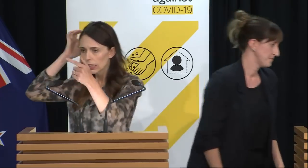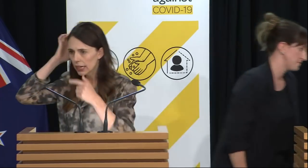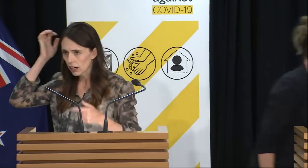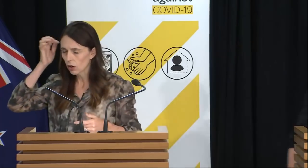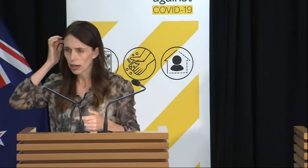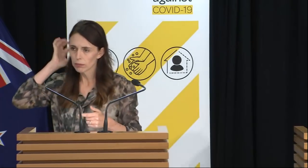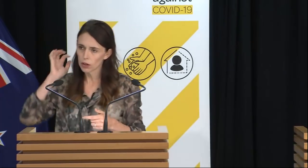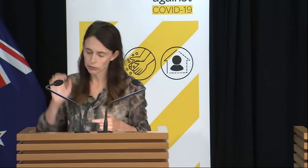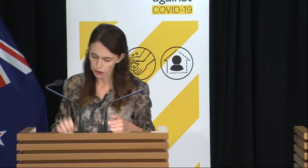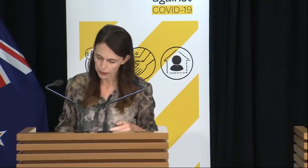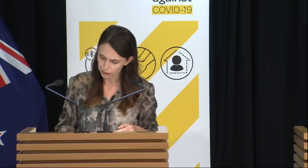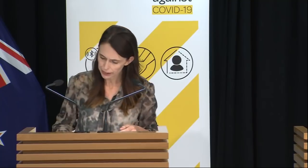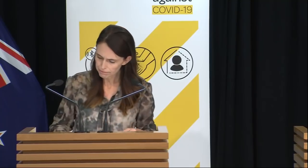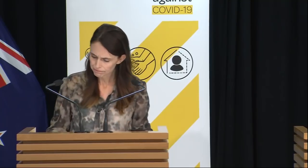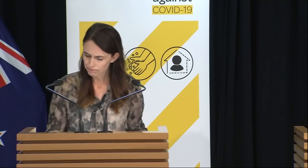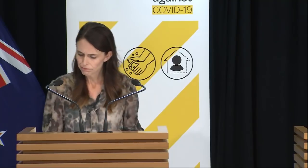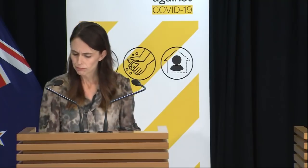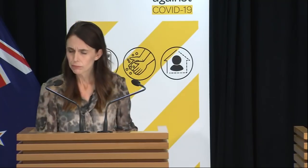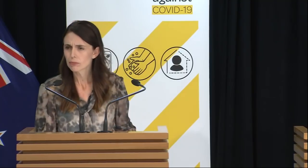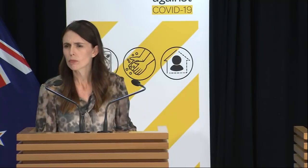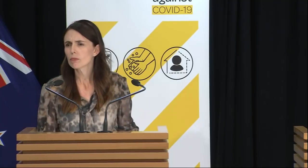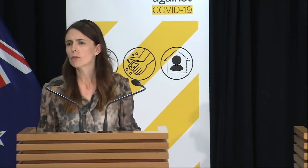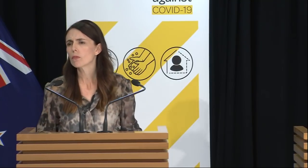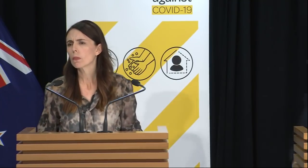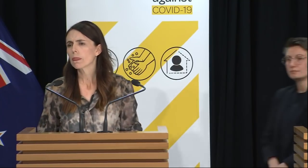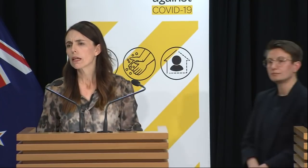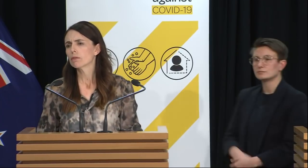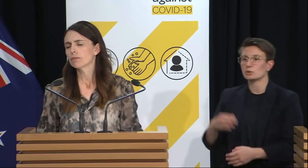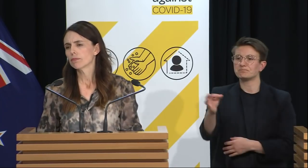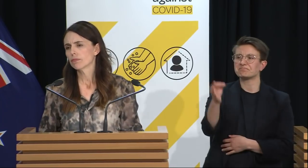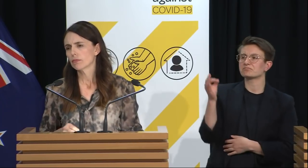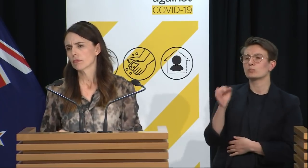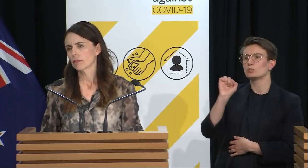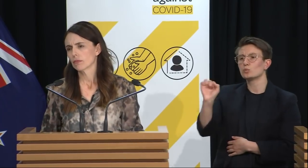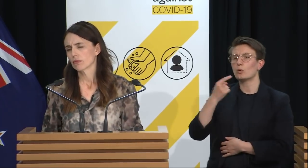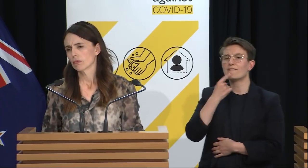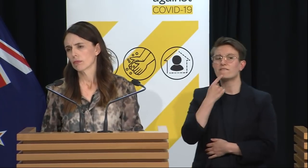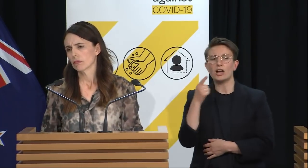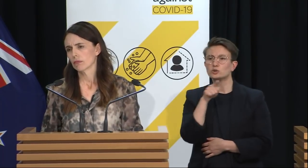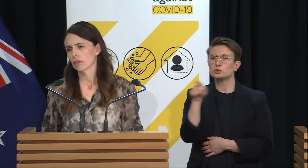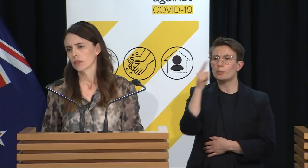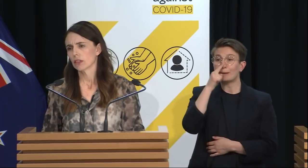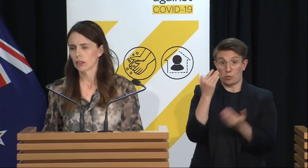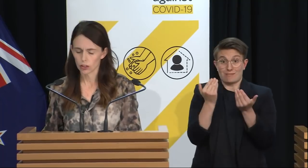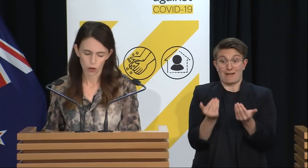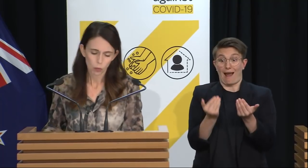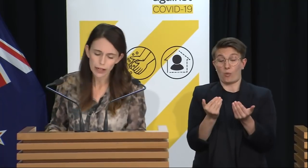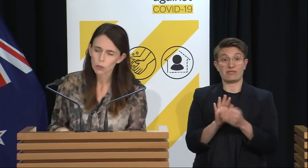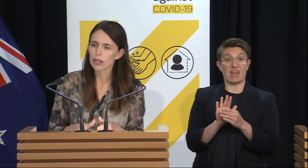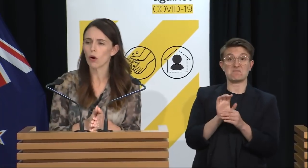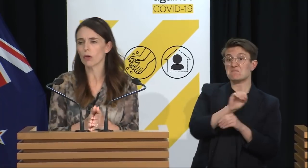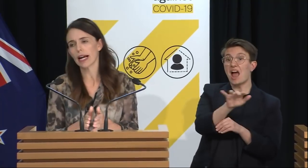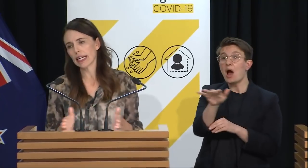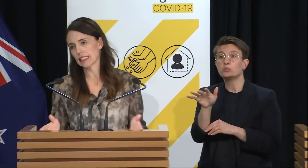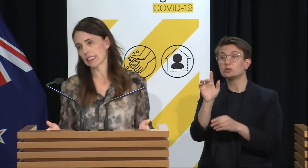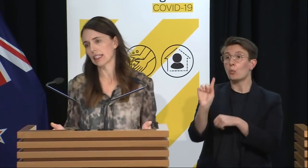out. Yeah, I'll come to you, Henry. What would your advice be then to bars at Auckland, the people in bars at Auckland right now who are out? Should they go home? Should the Look, bars